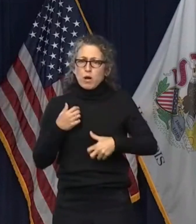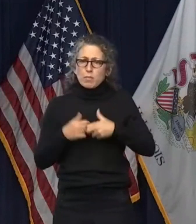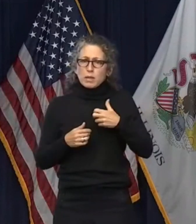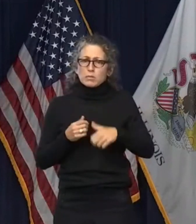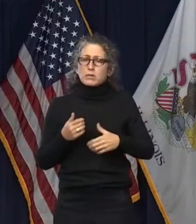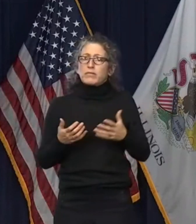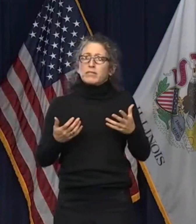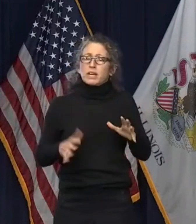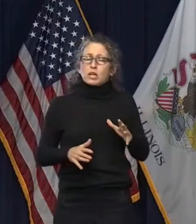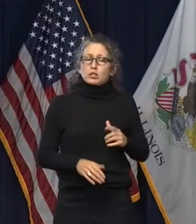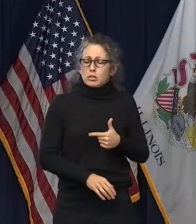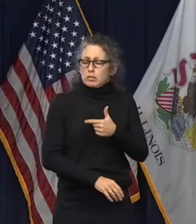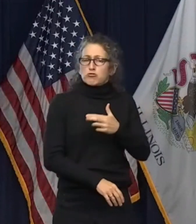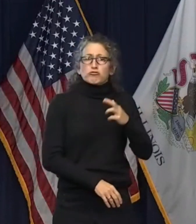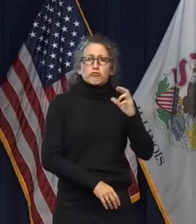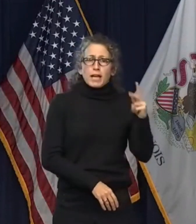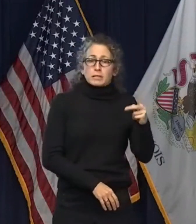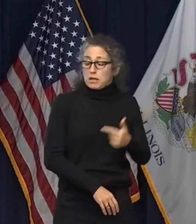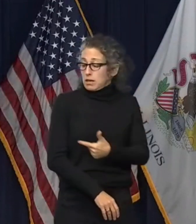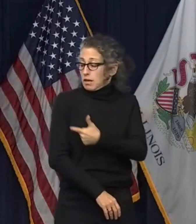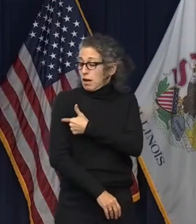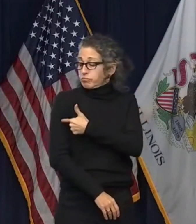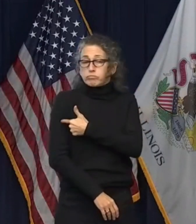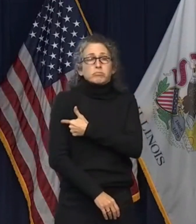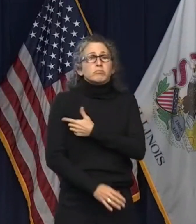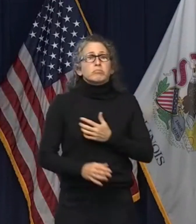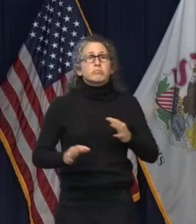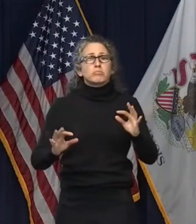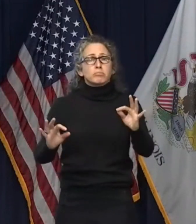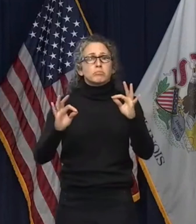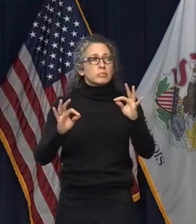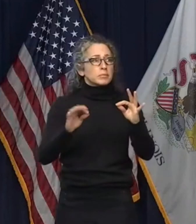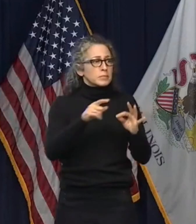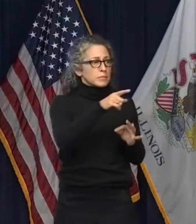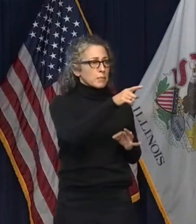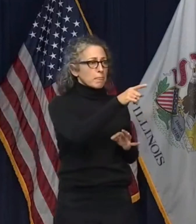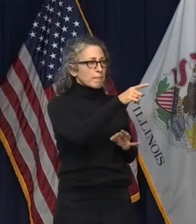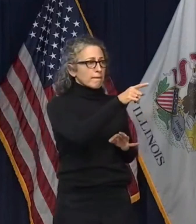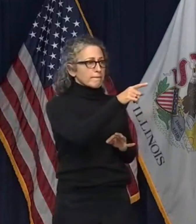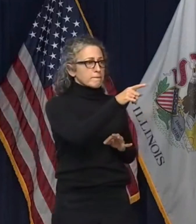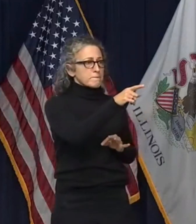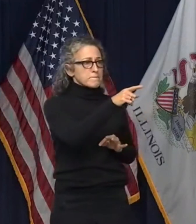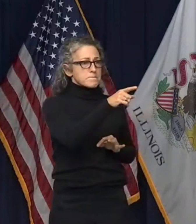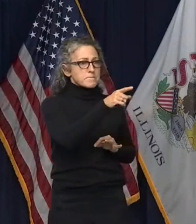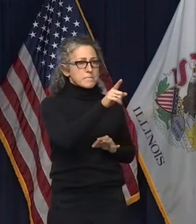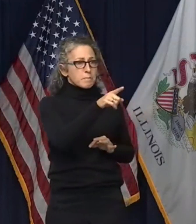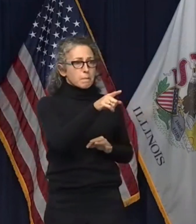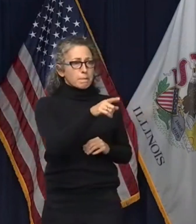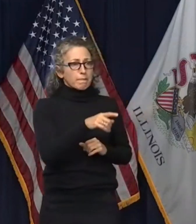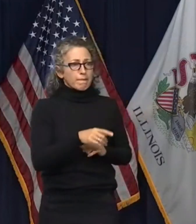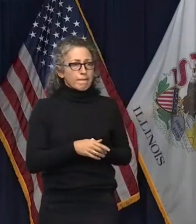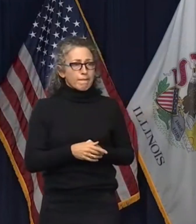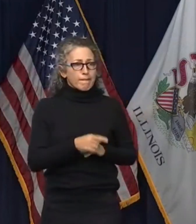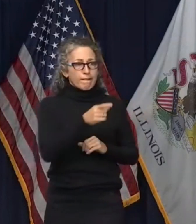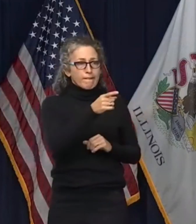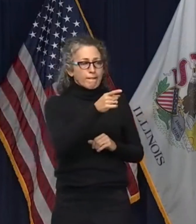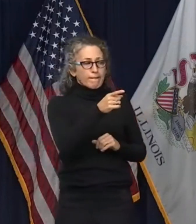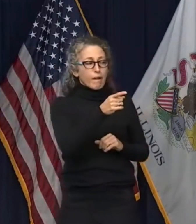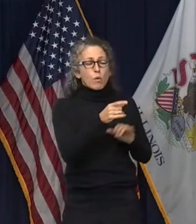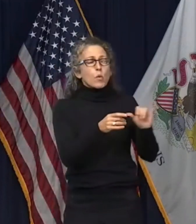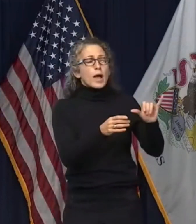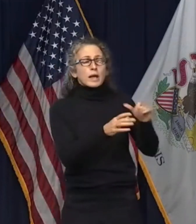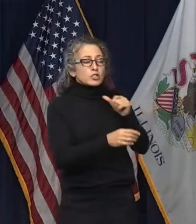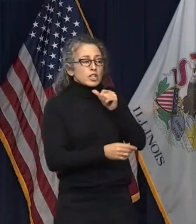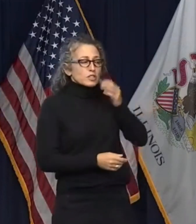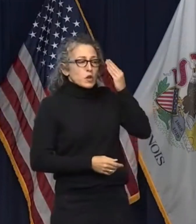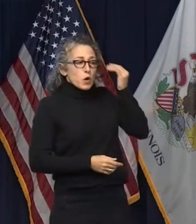and she is doing very well. And she wanted everybody to know. She does not know. She doesn't know if she had the vaccine or the placebo.